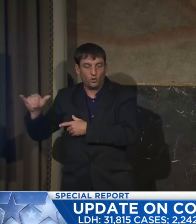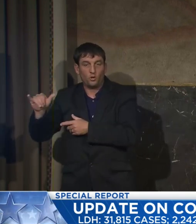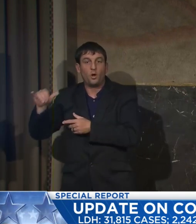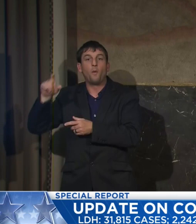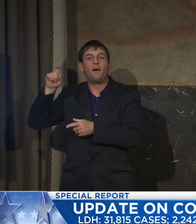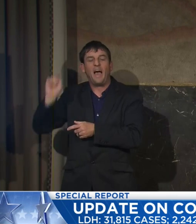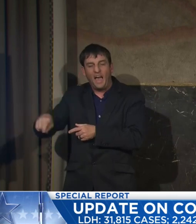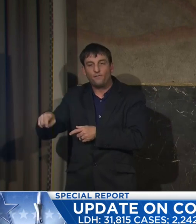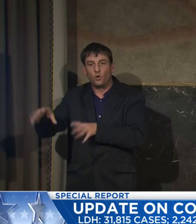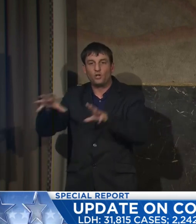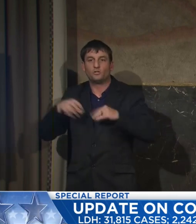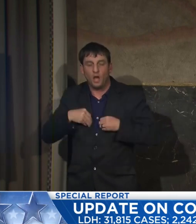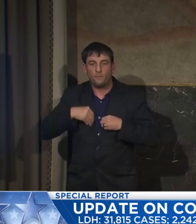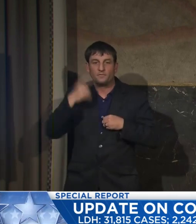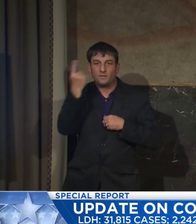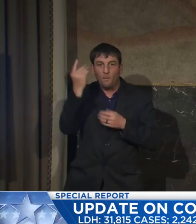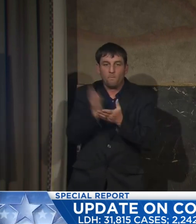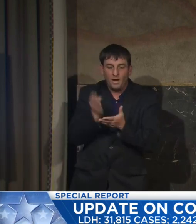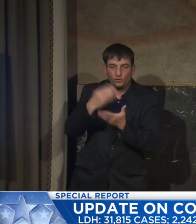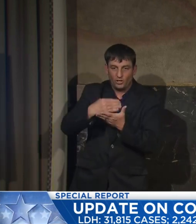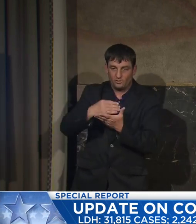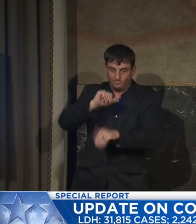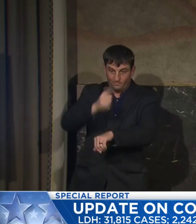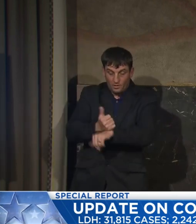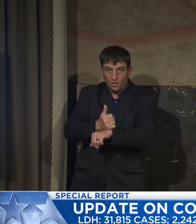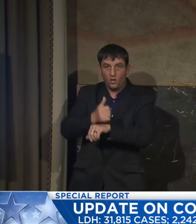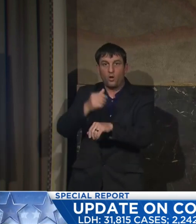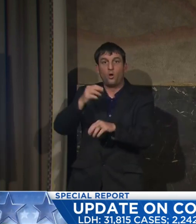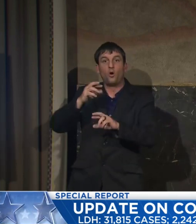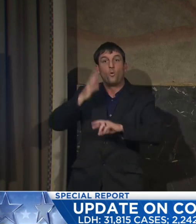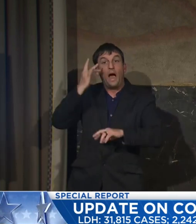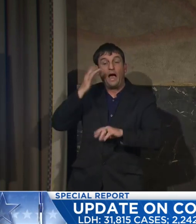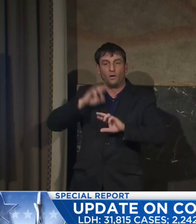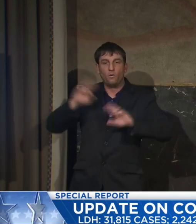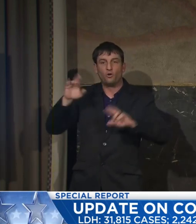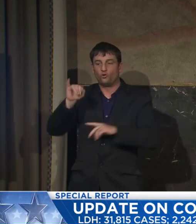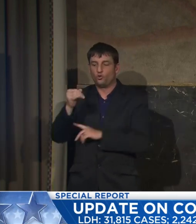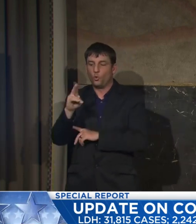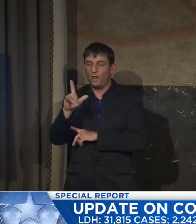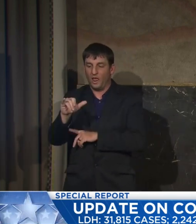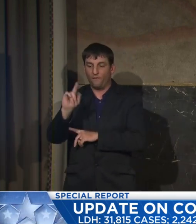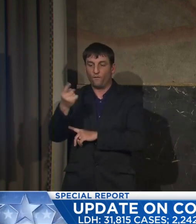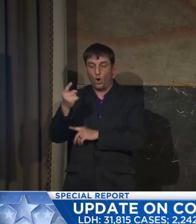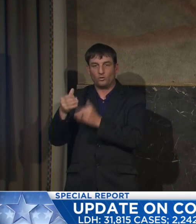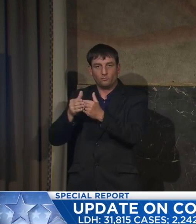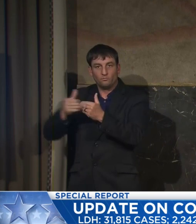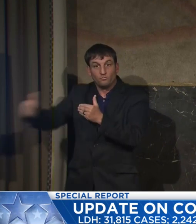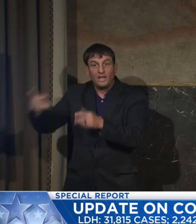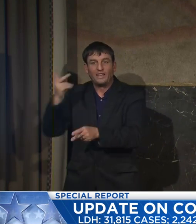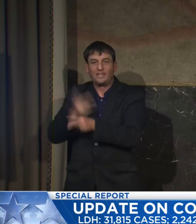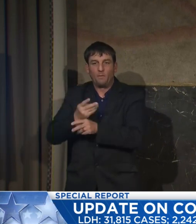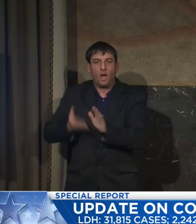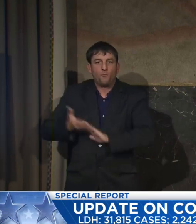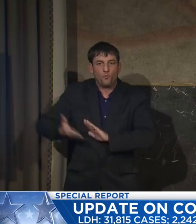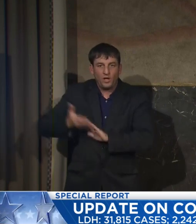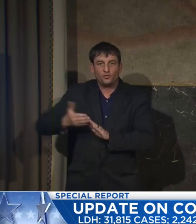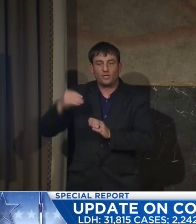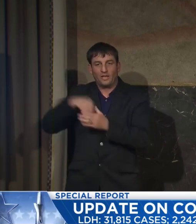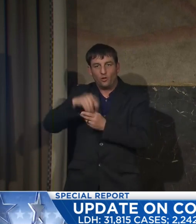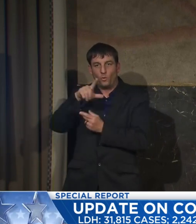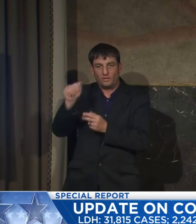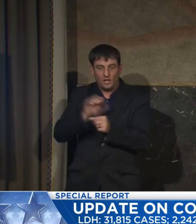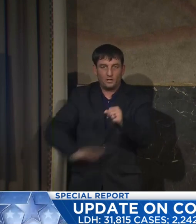come July 1st, we can keep the government in operation across the state of Louisiana. But no doubt, it's a